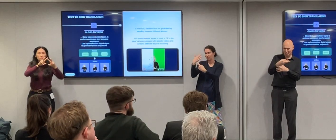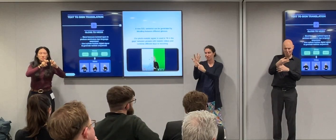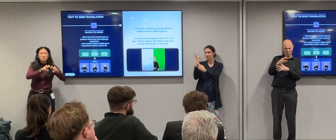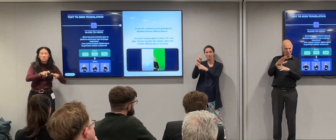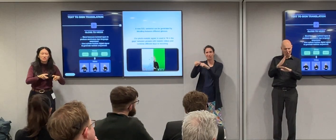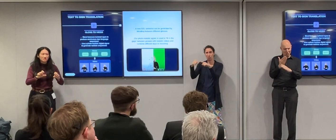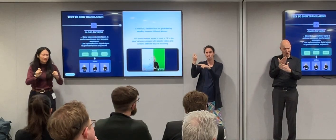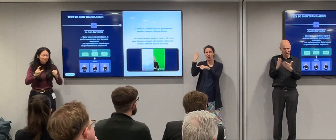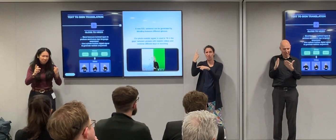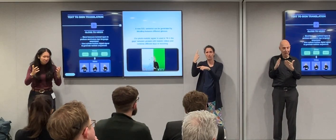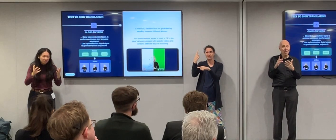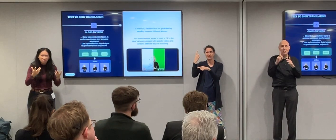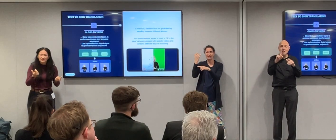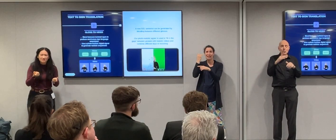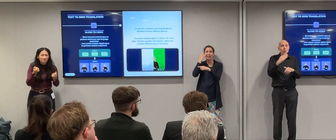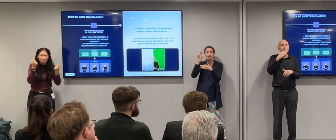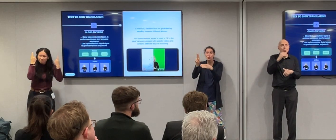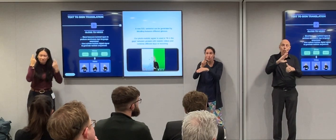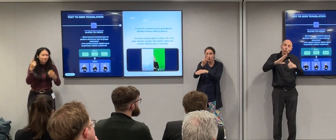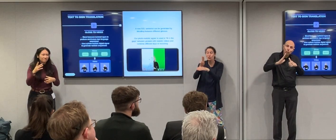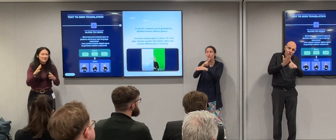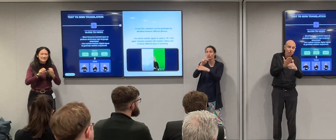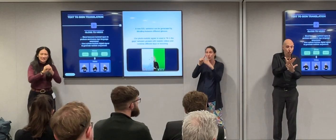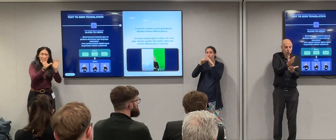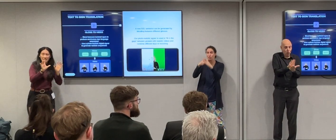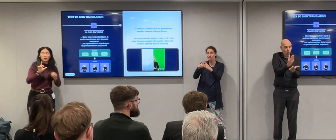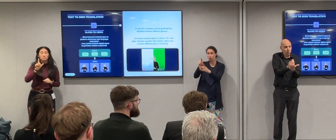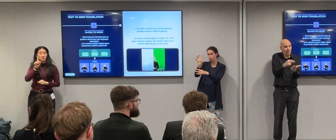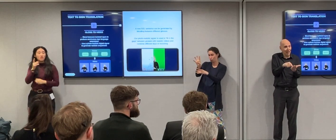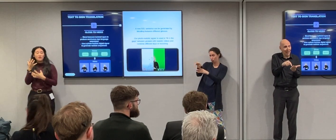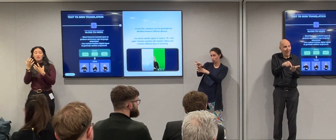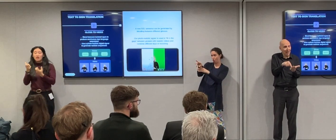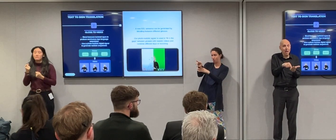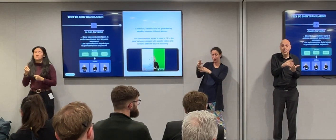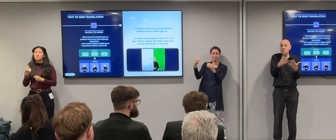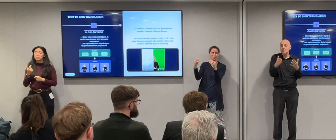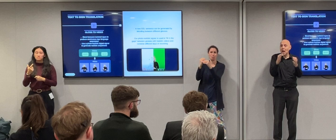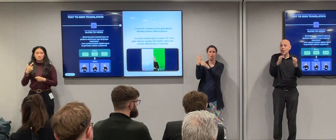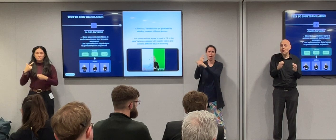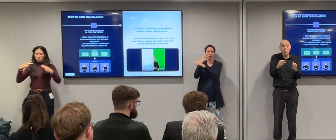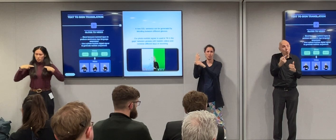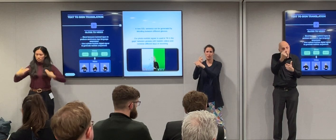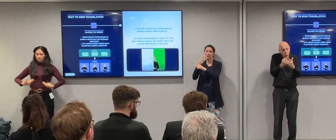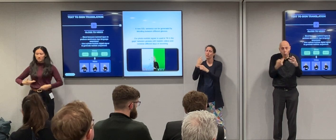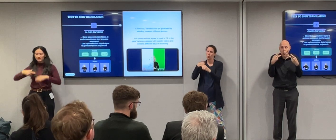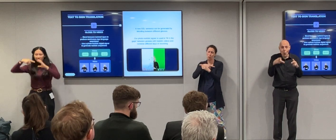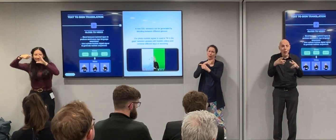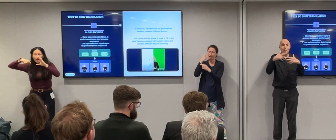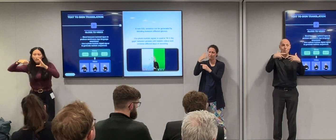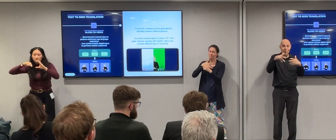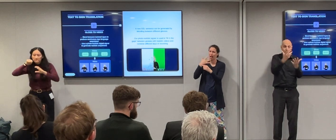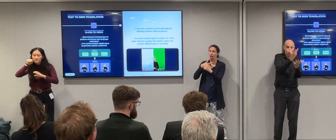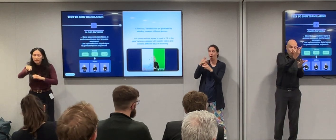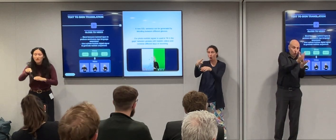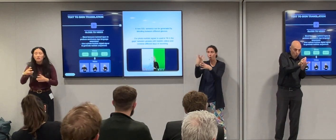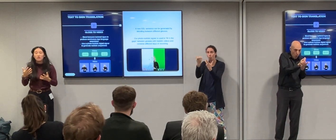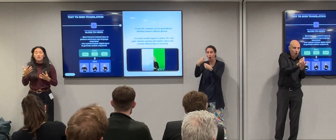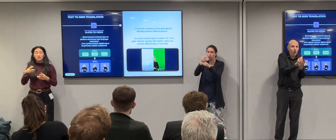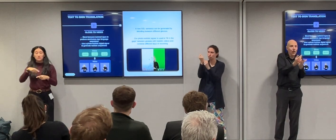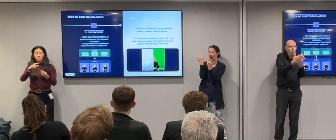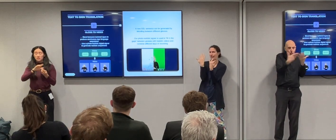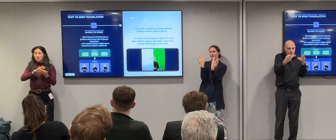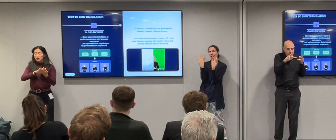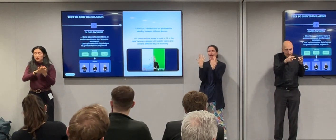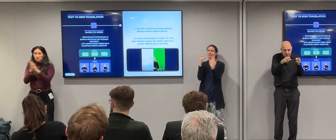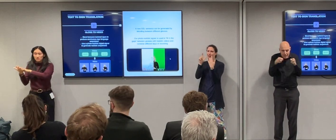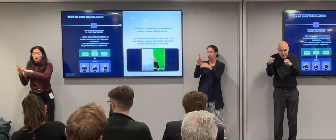Whereas actually just using an original recording of somebody is just much more accurate. It's the only way we've found to actually get understandable hand